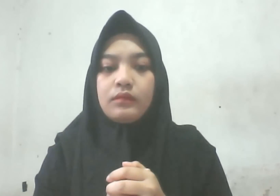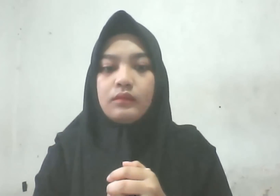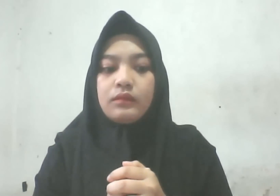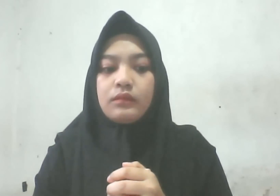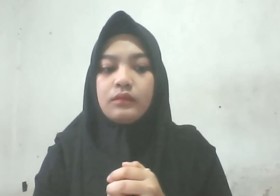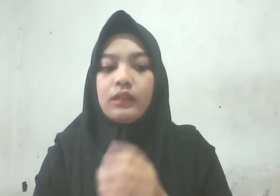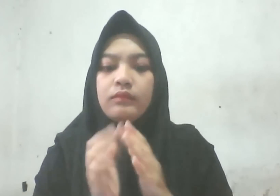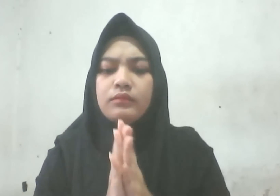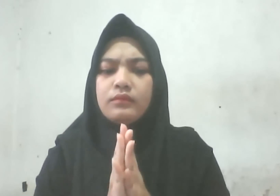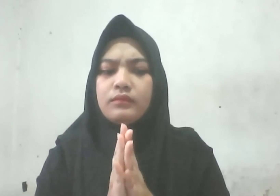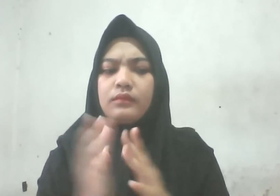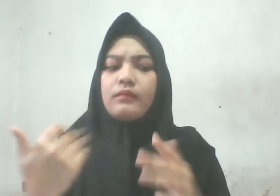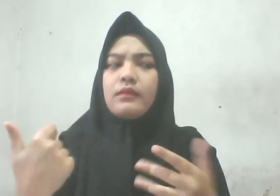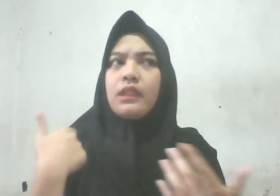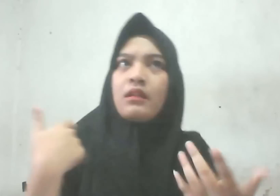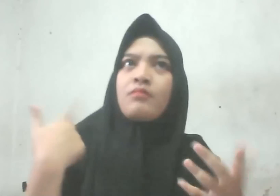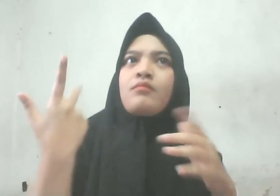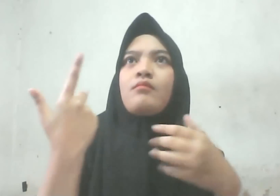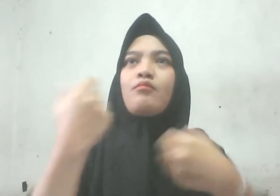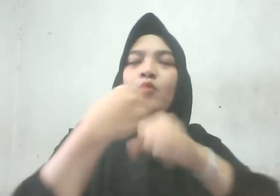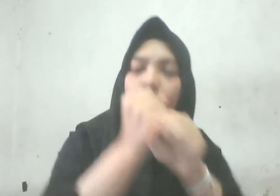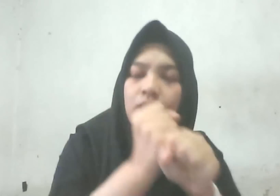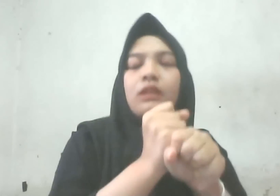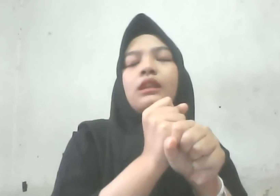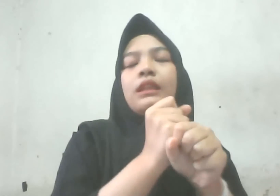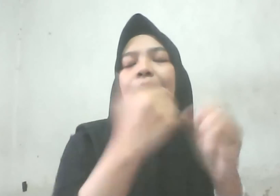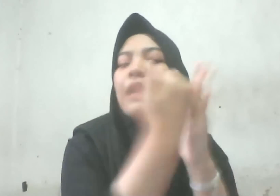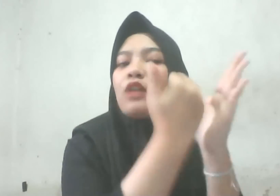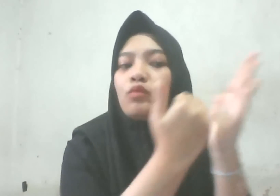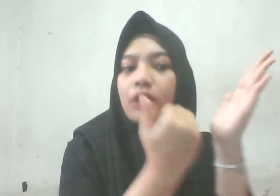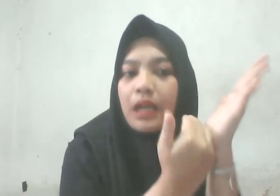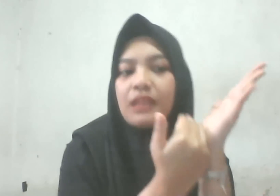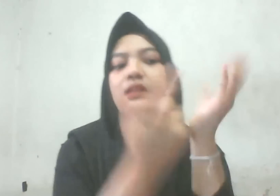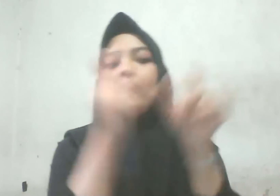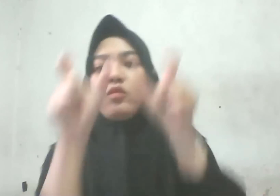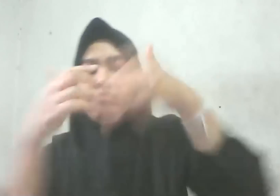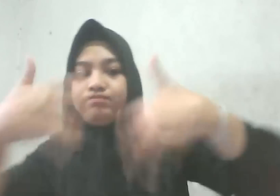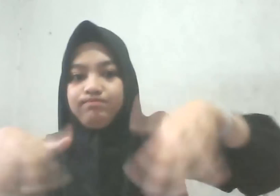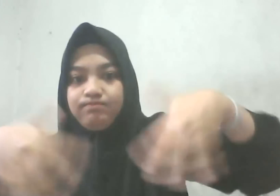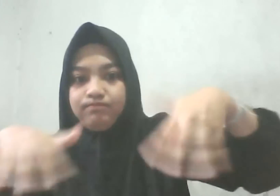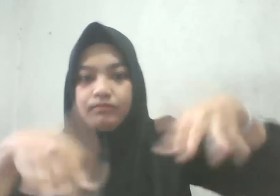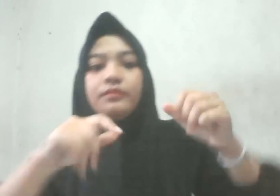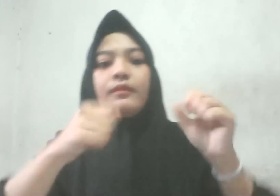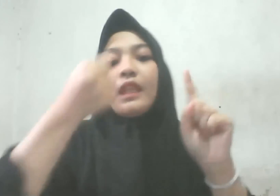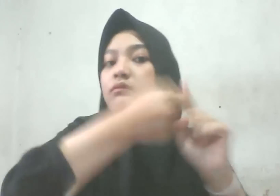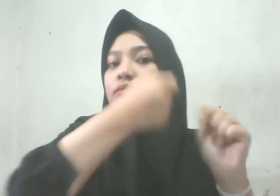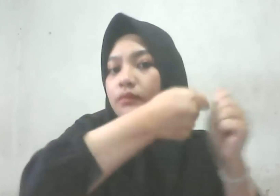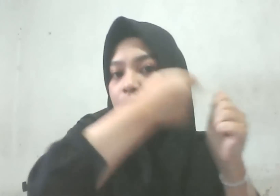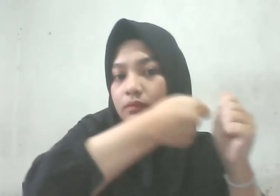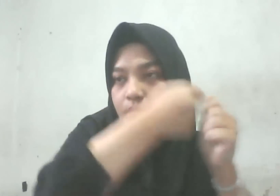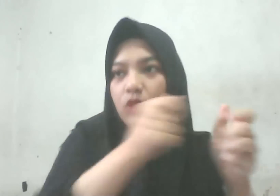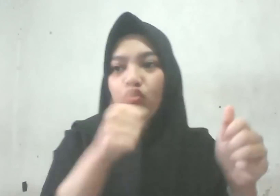and policymakers and practitioners and advocates can come together